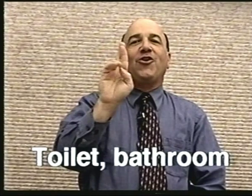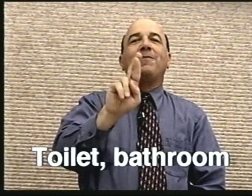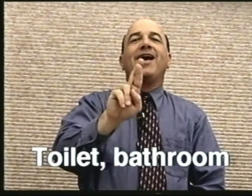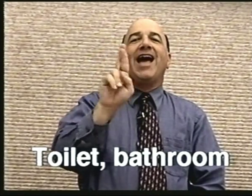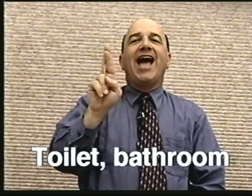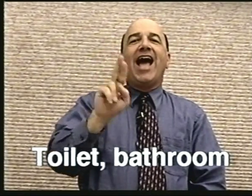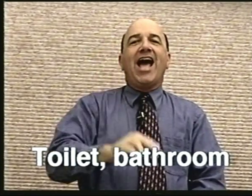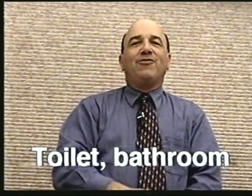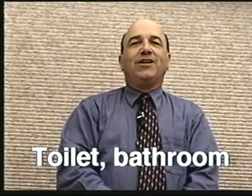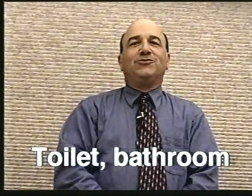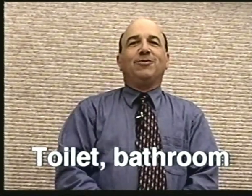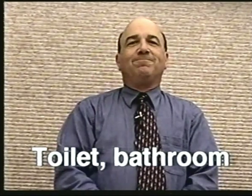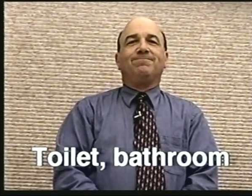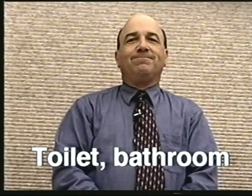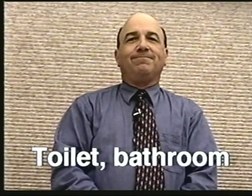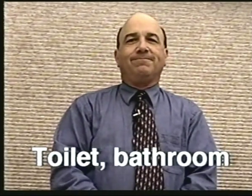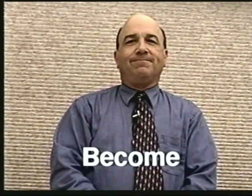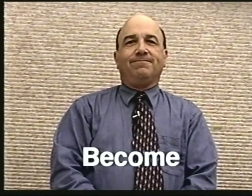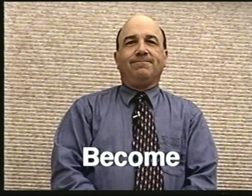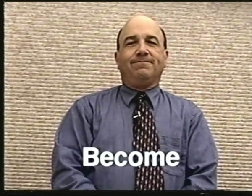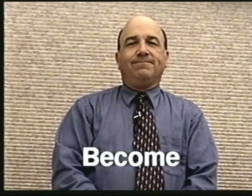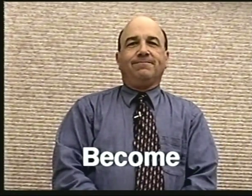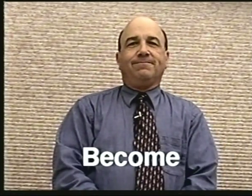bathroom, and restroom.